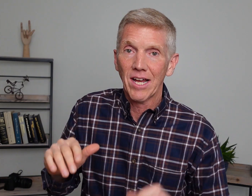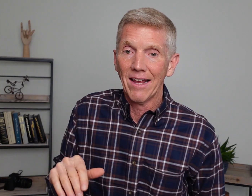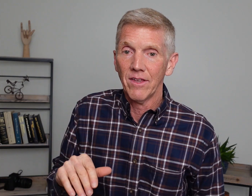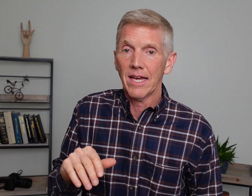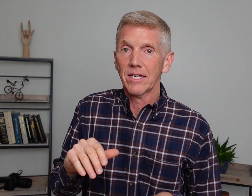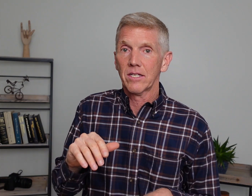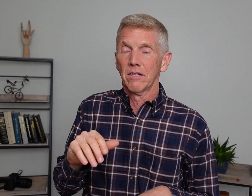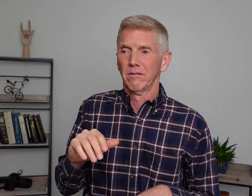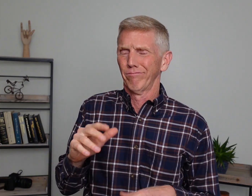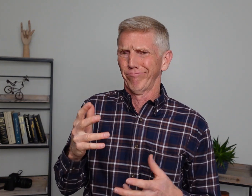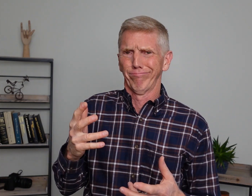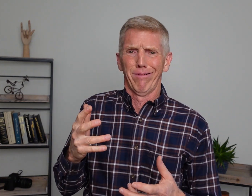sign this,